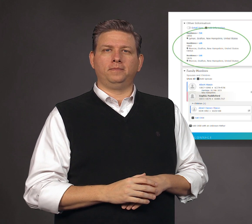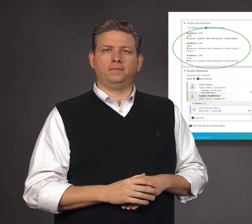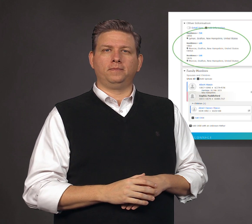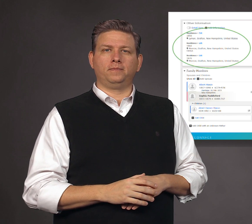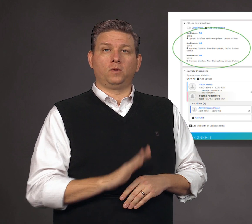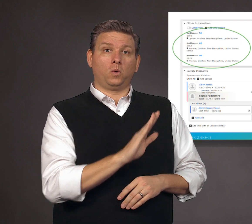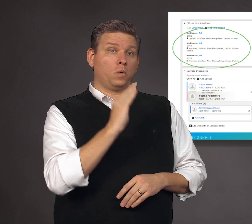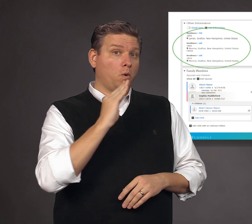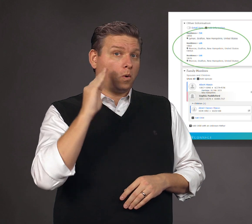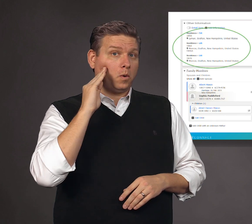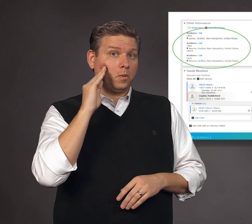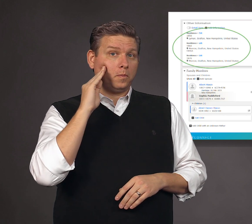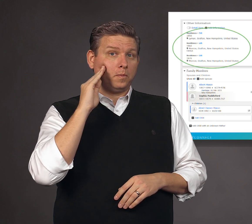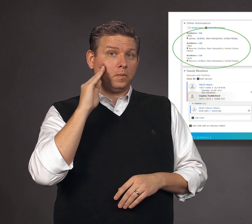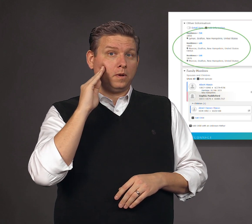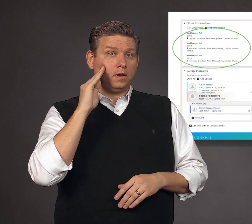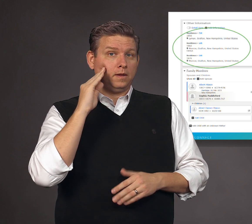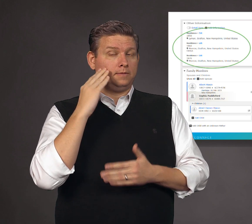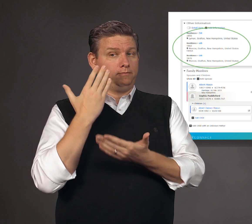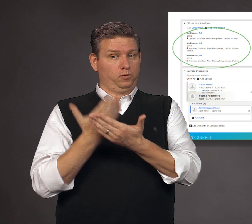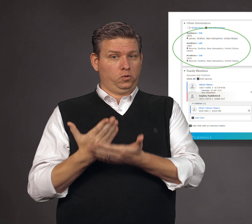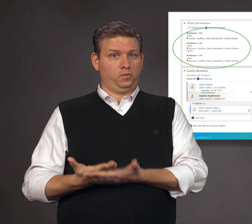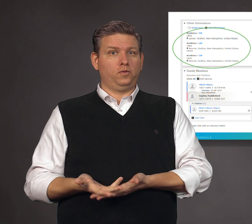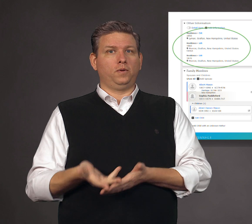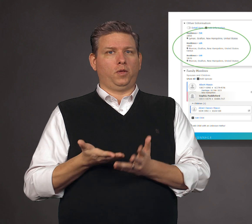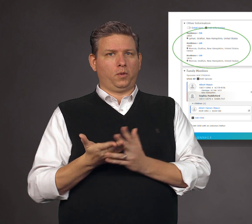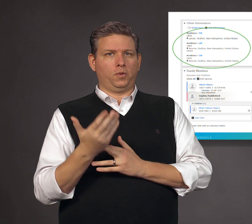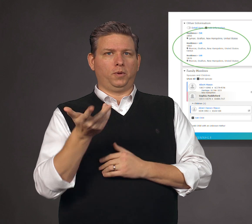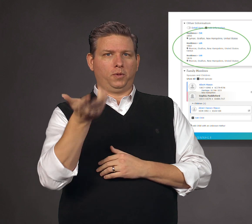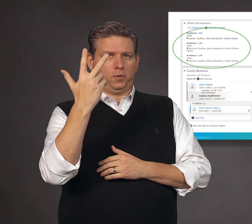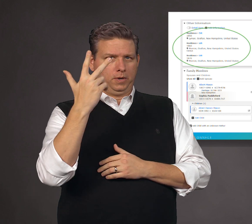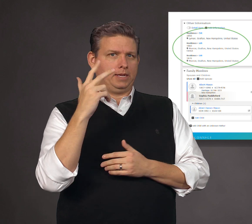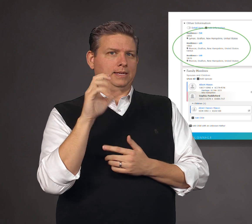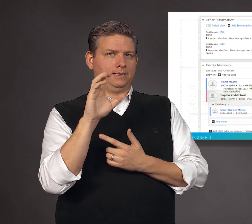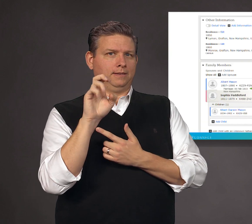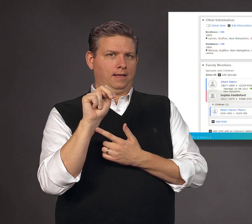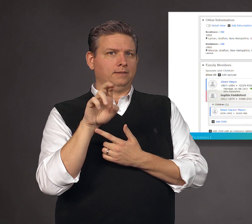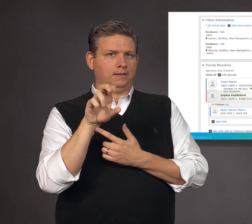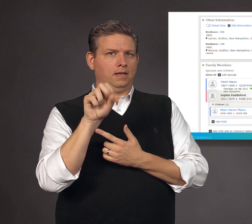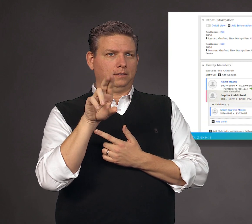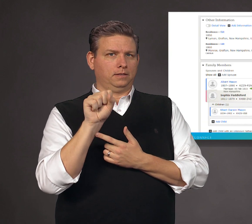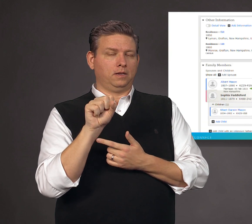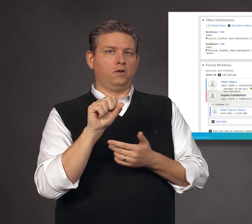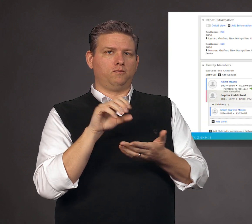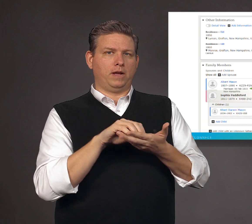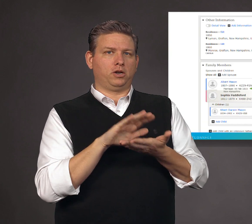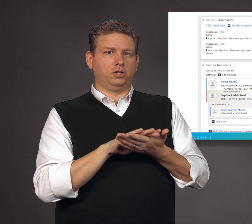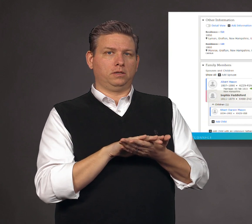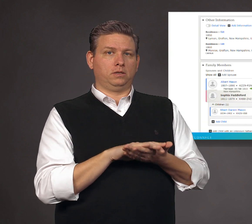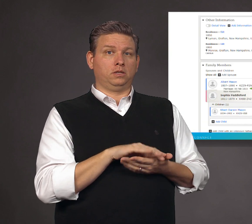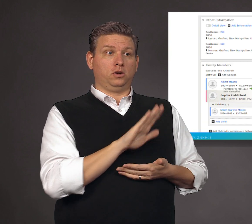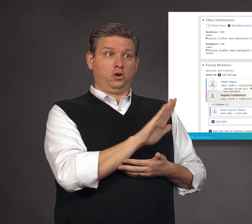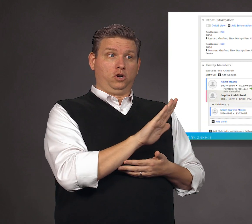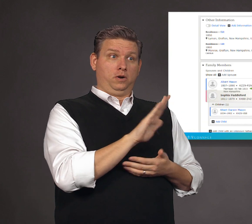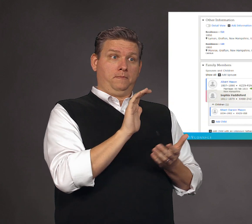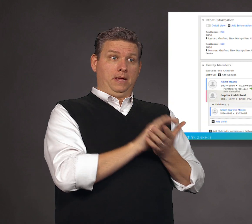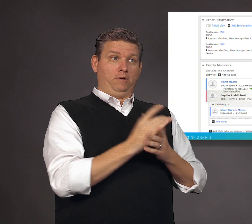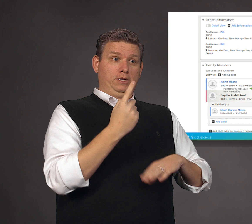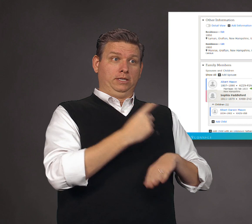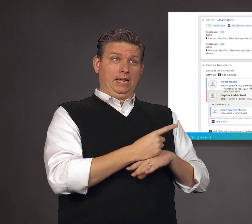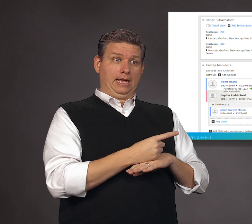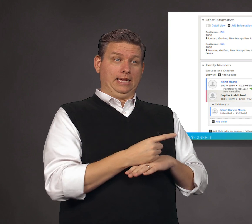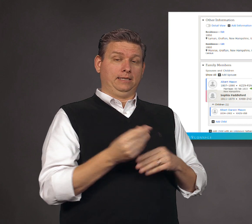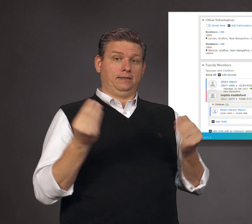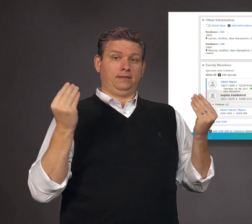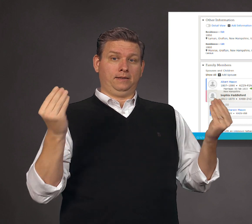Her residence has been established by 3 census records, and her exact marriage date has been corroborated by an additional